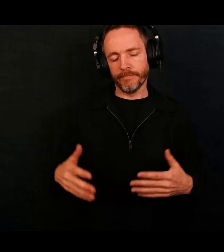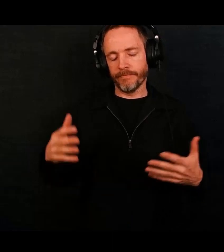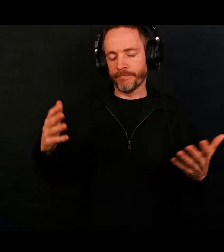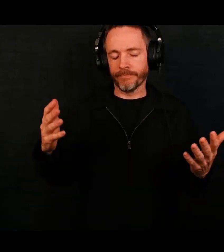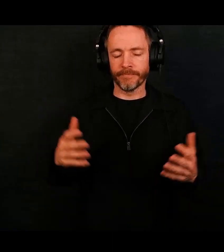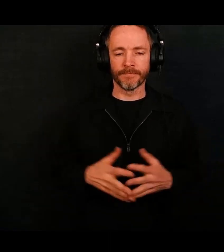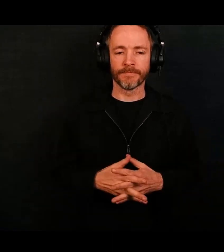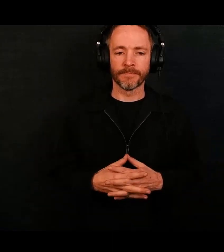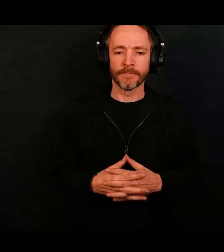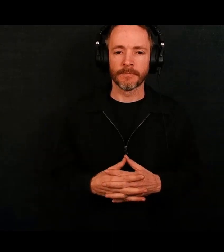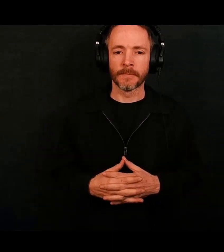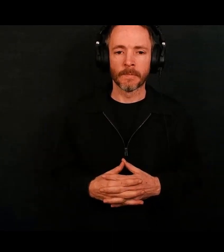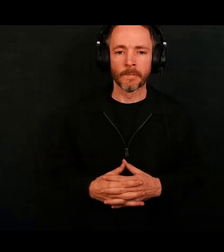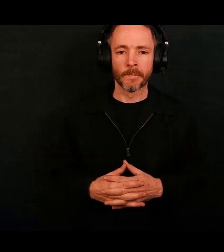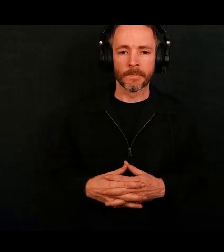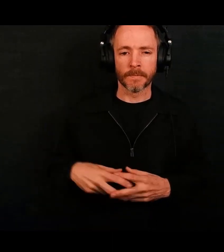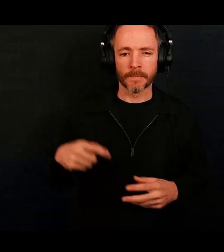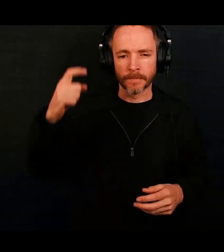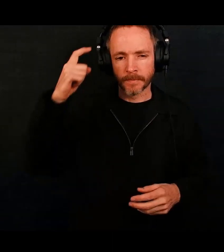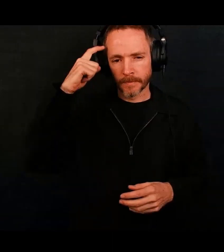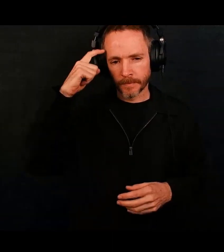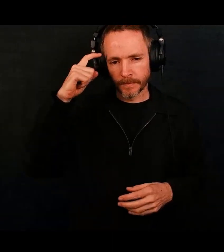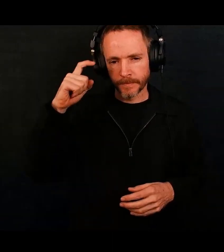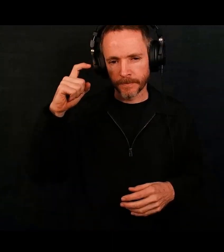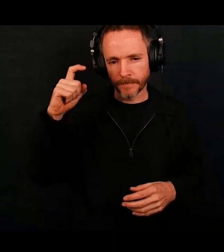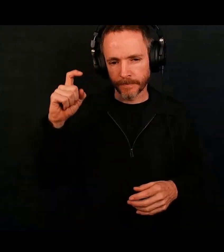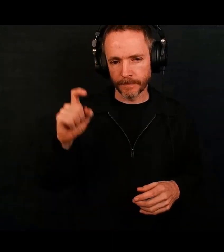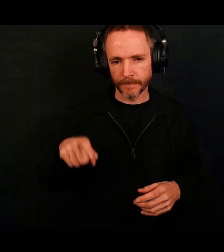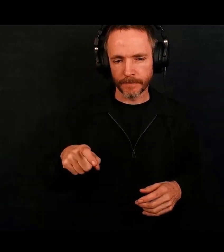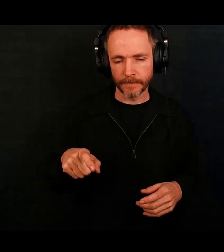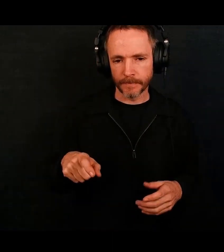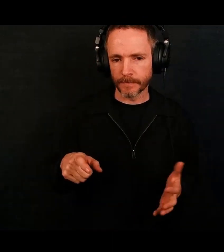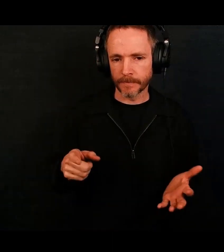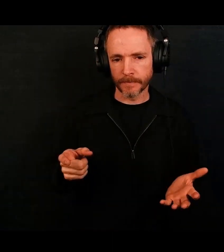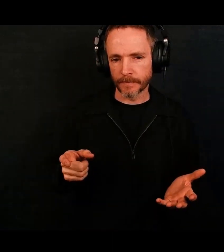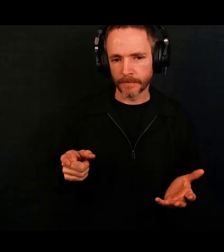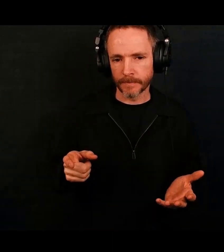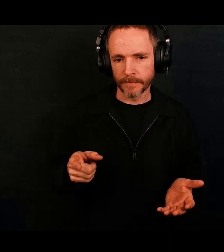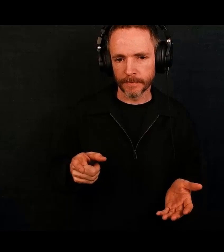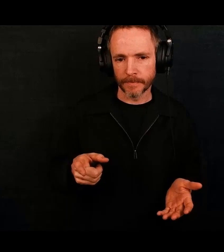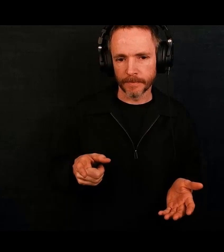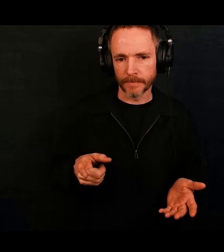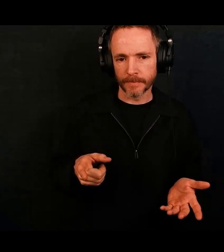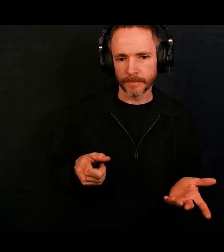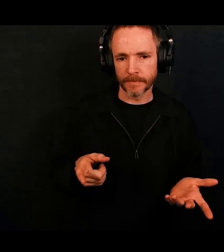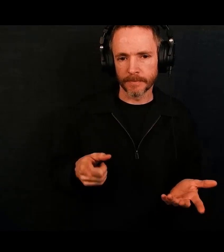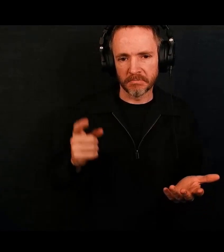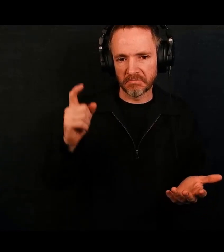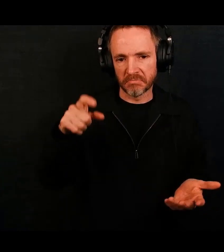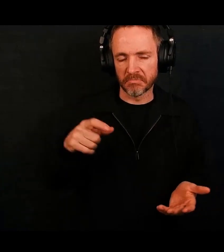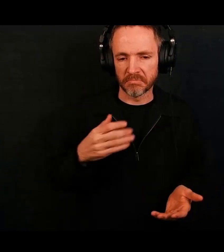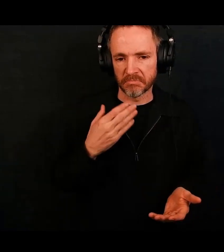Anyways, I think that's the move to make. Hopefully it is, because that's the way I'm going.